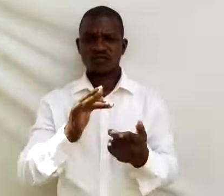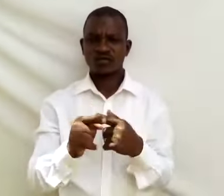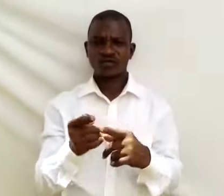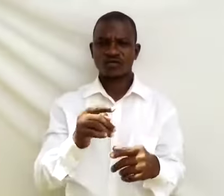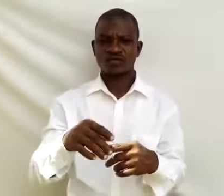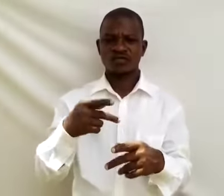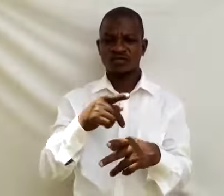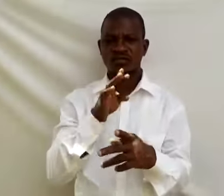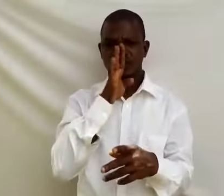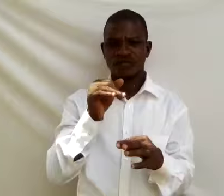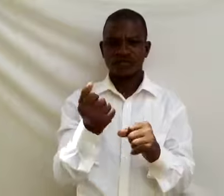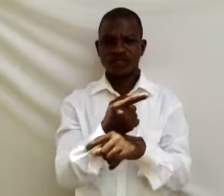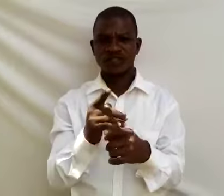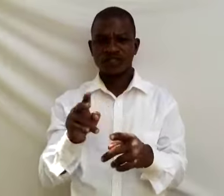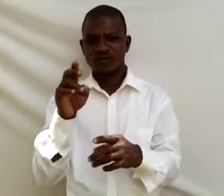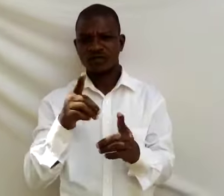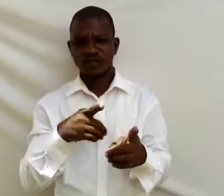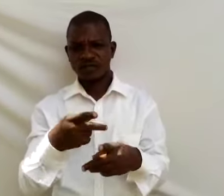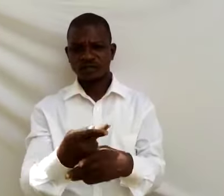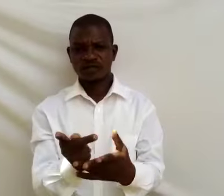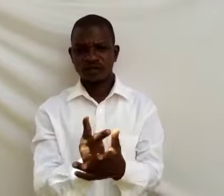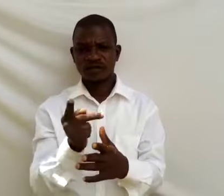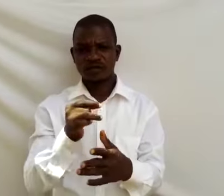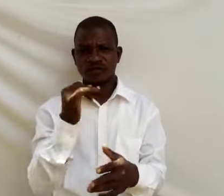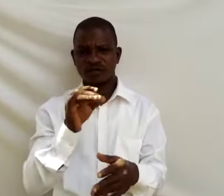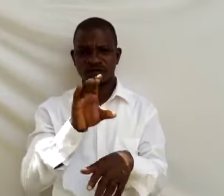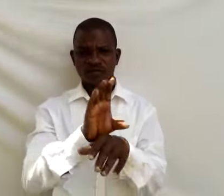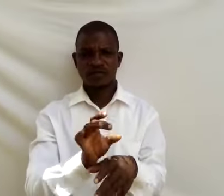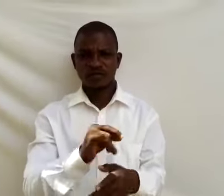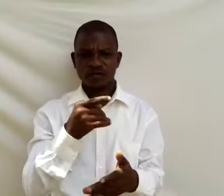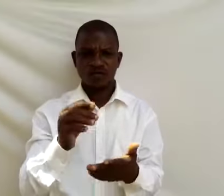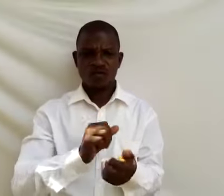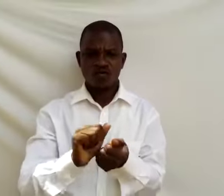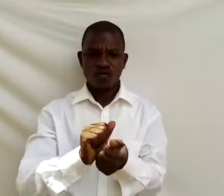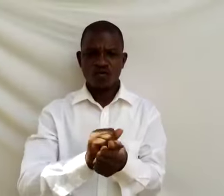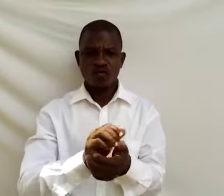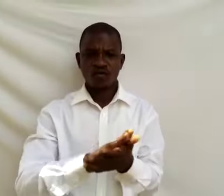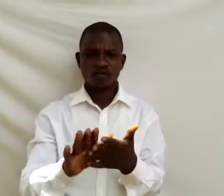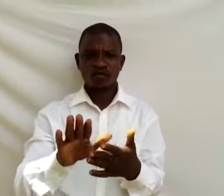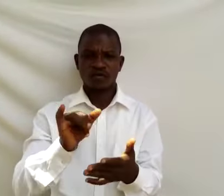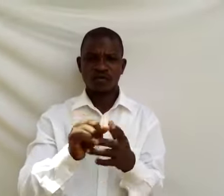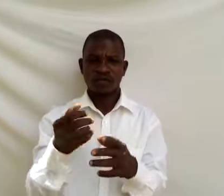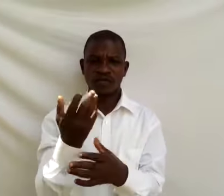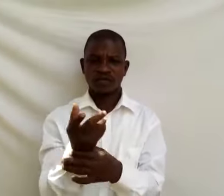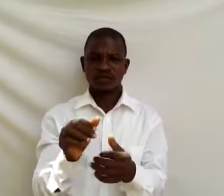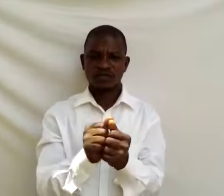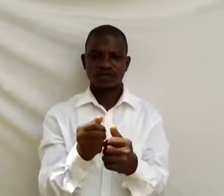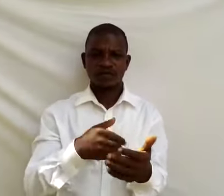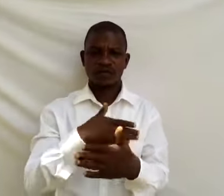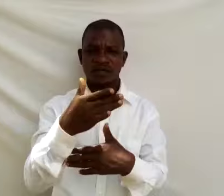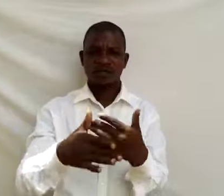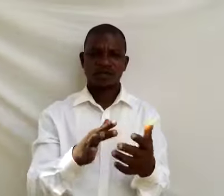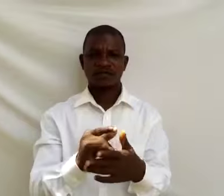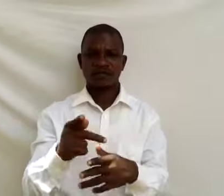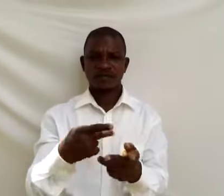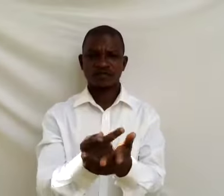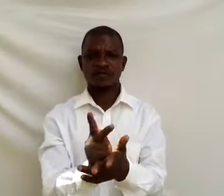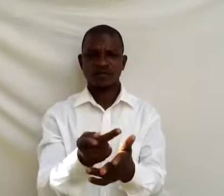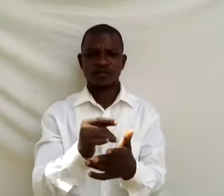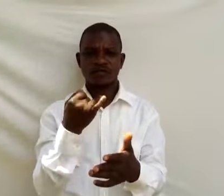during preparation of culture. Wash your hands with soap before and after the preparation of agar